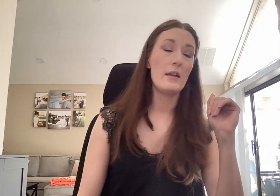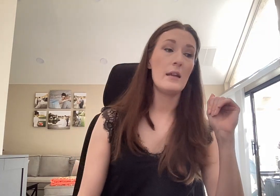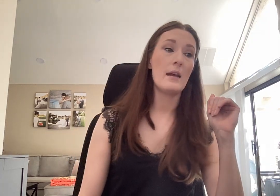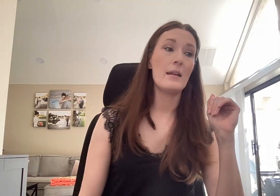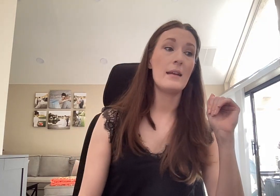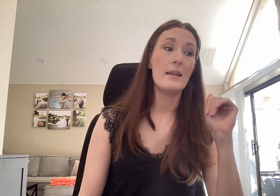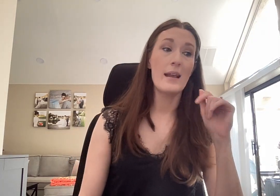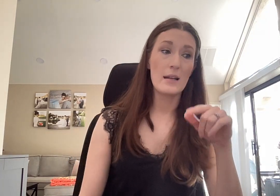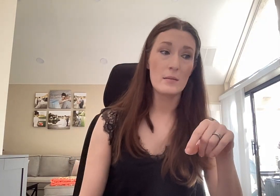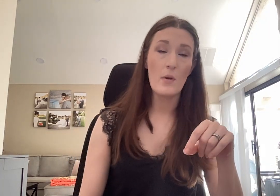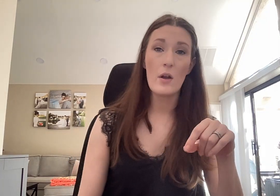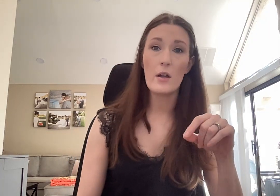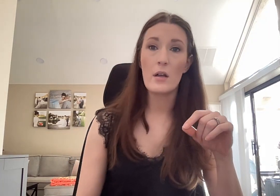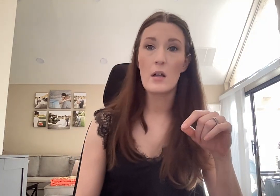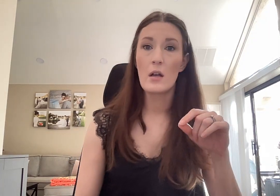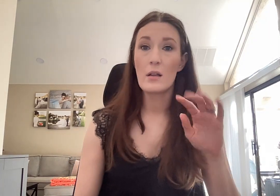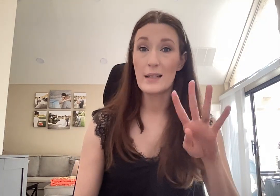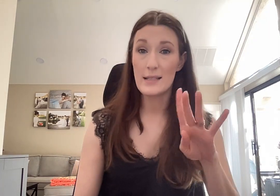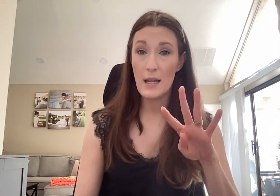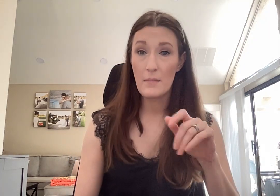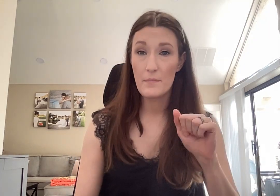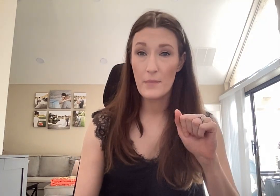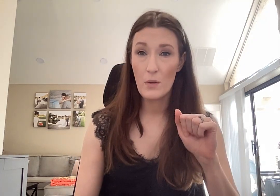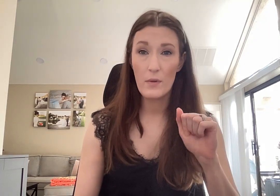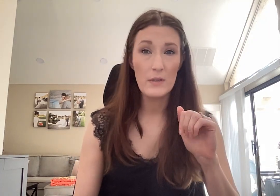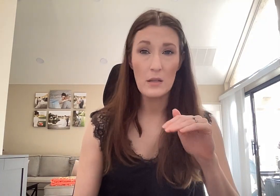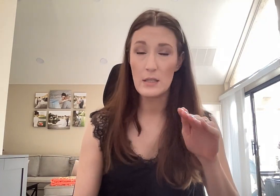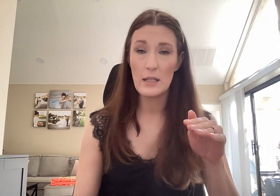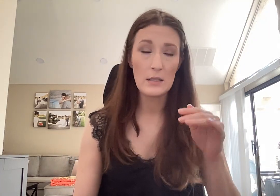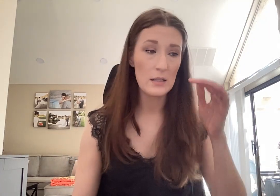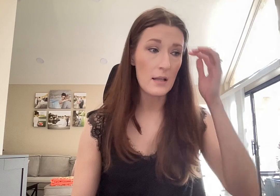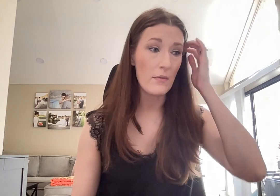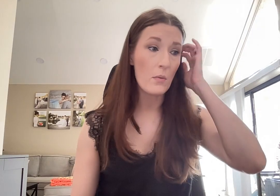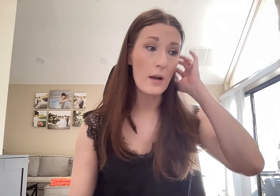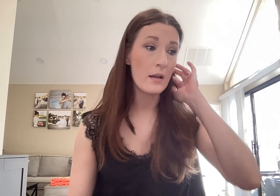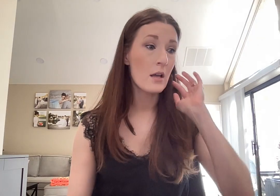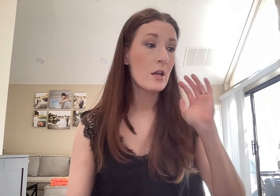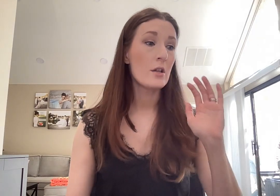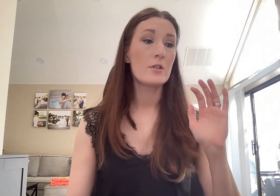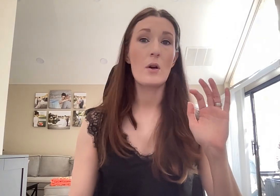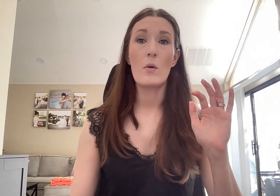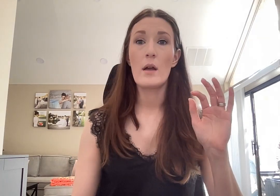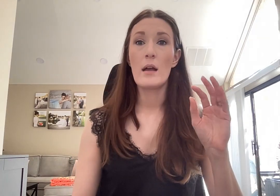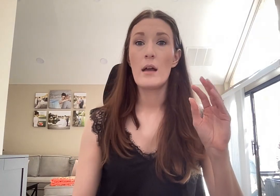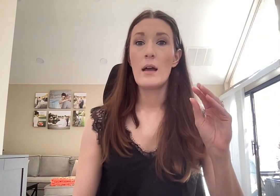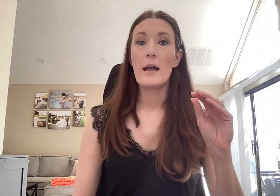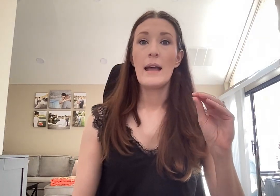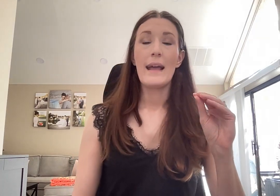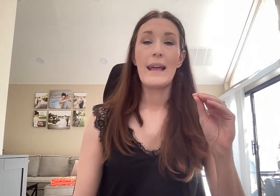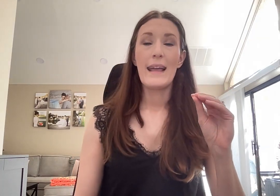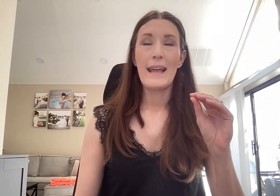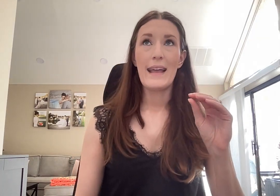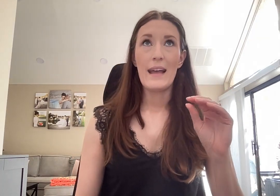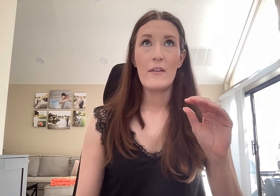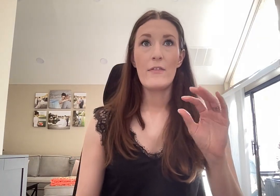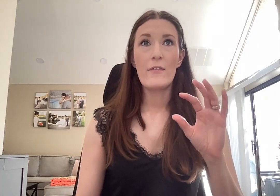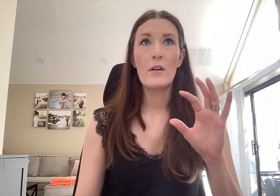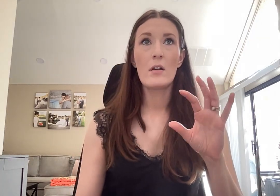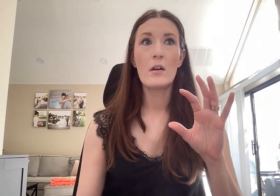The next part, listing. We've done listing since level 1. So if